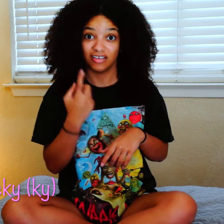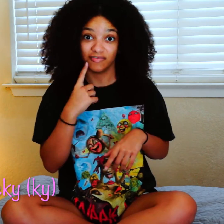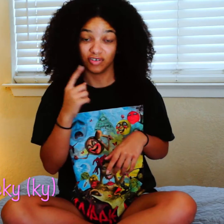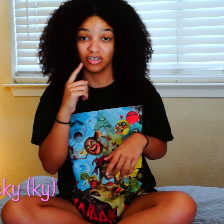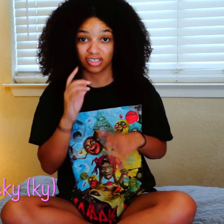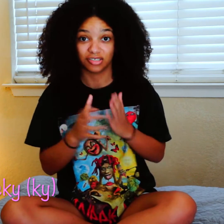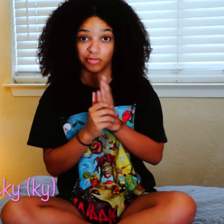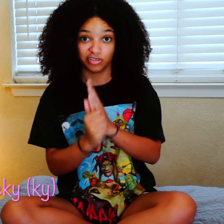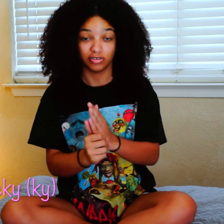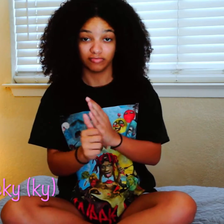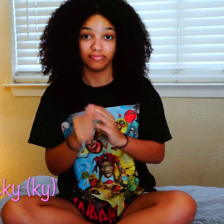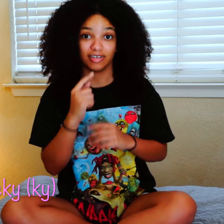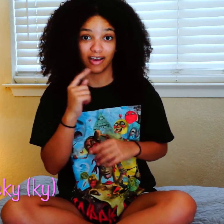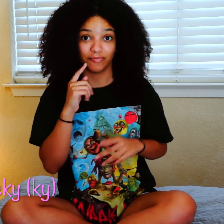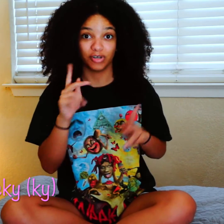for a skilled deaf person.